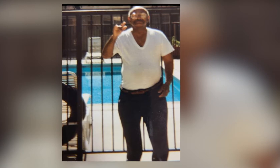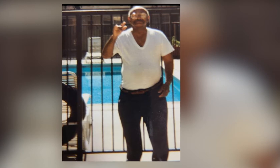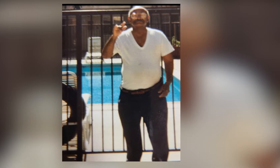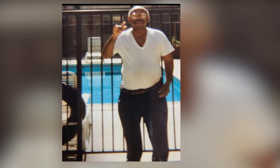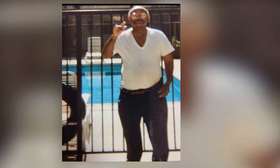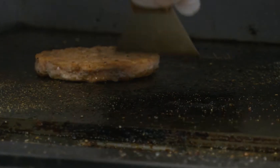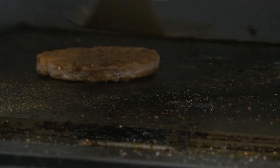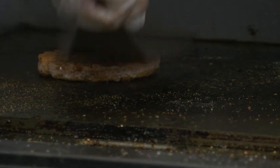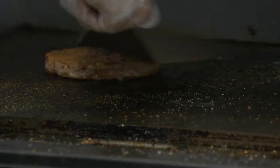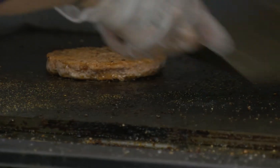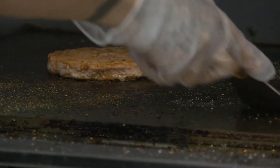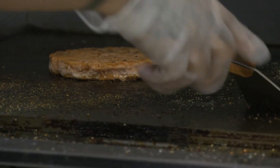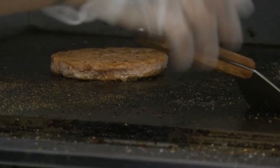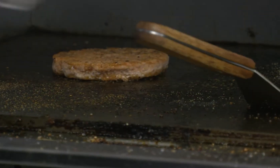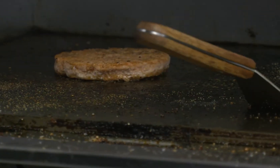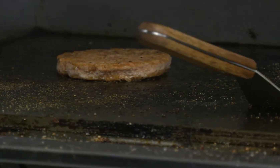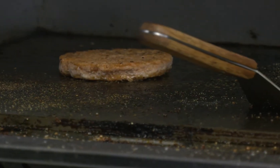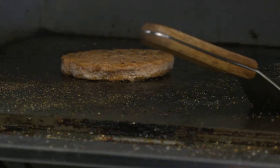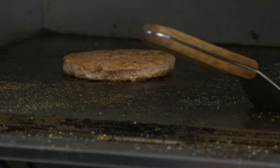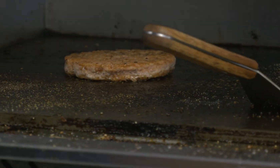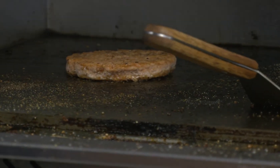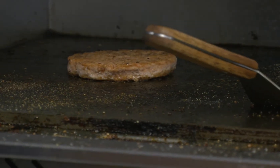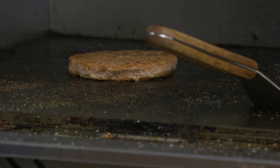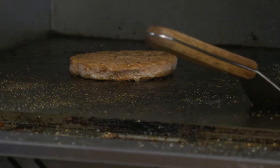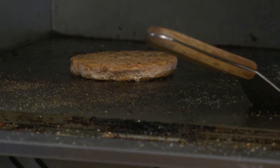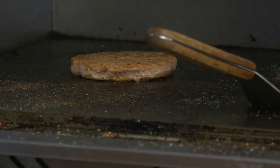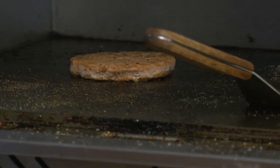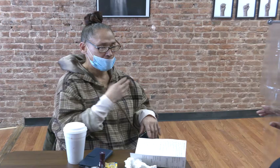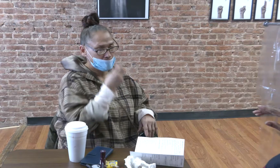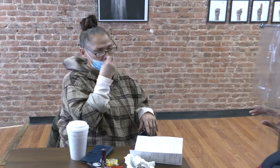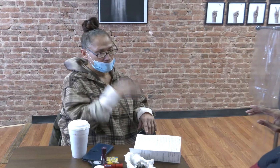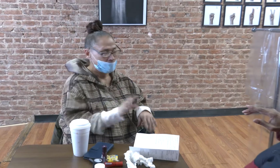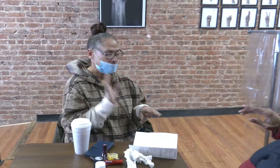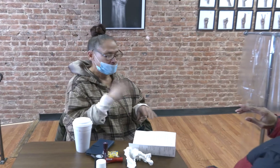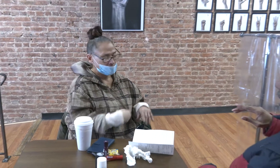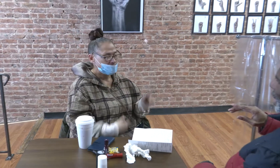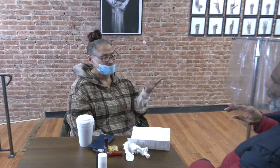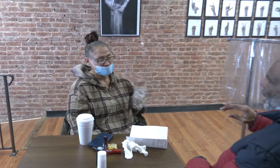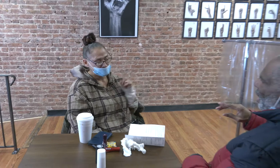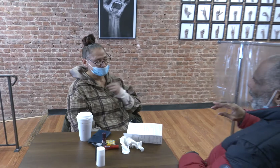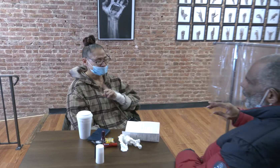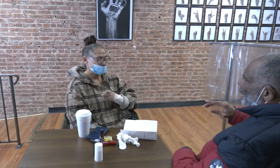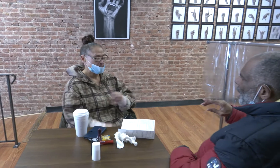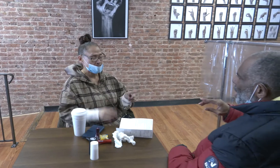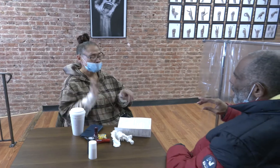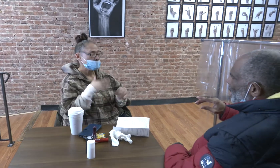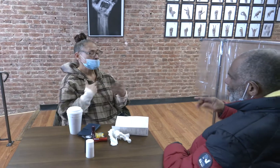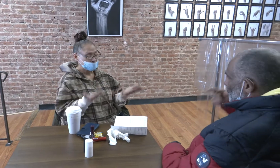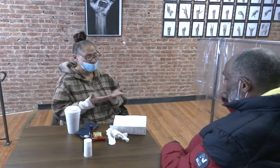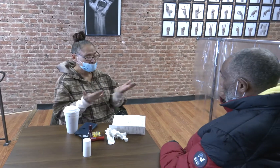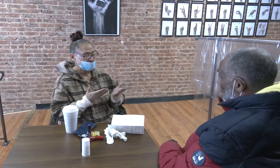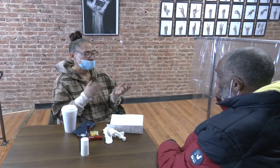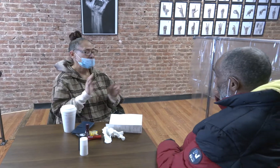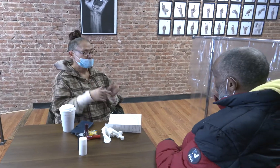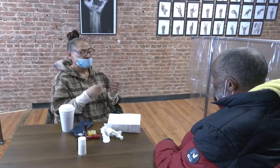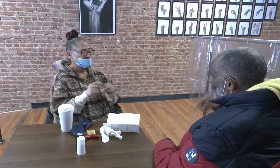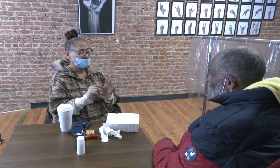did. The cafe is a safe haven for the more than 22,000 members of the Deaf community in